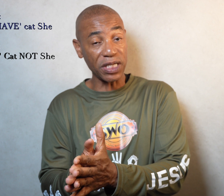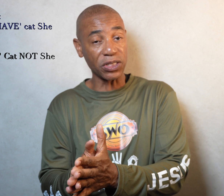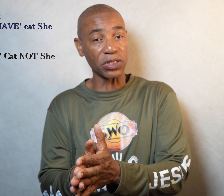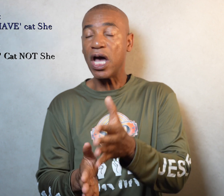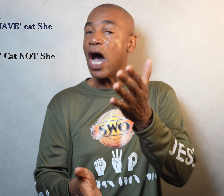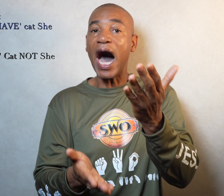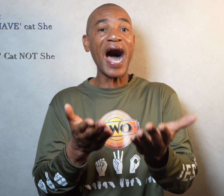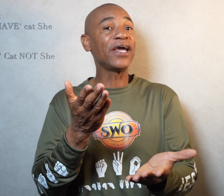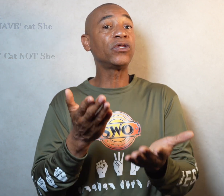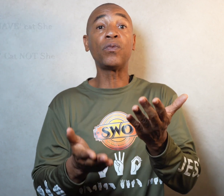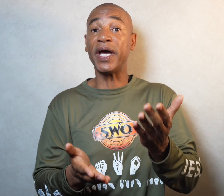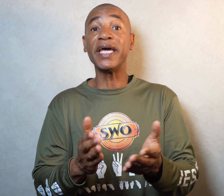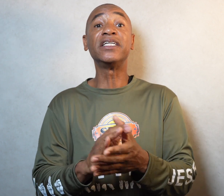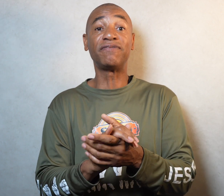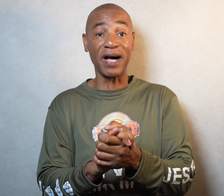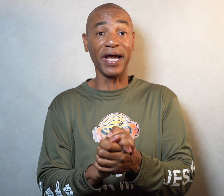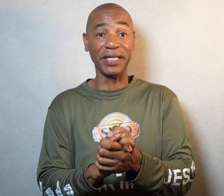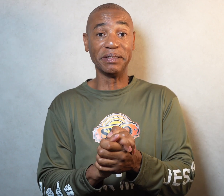sentence. Either way is fine.